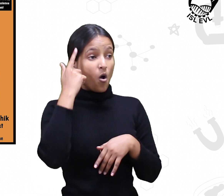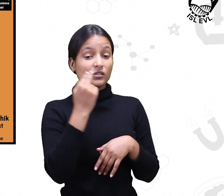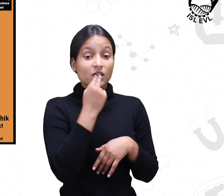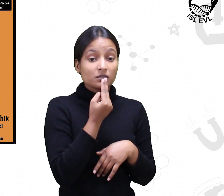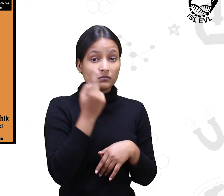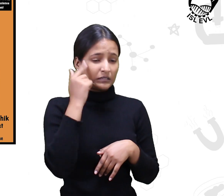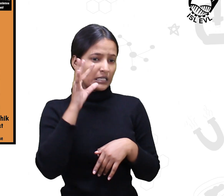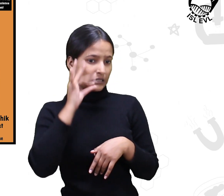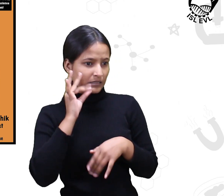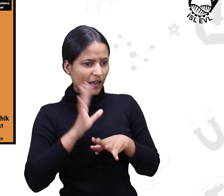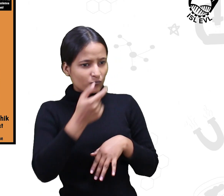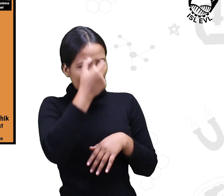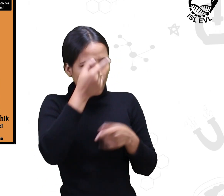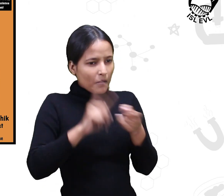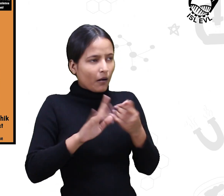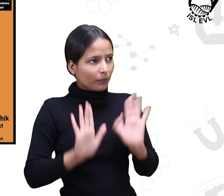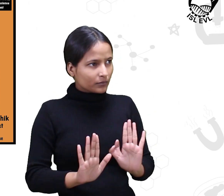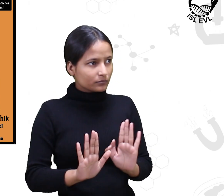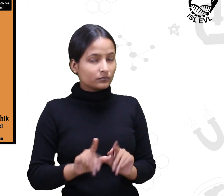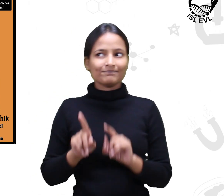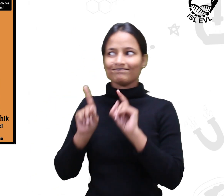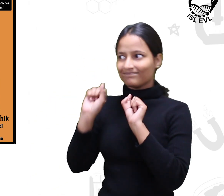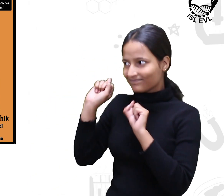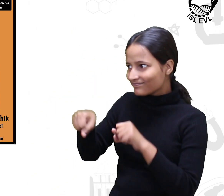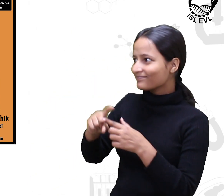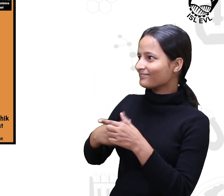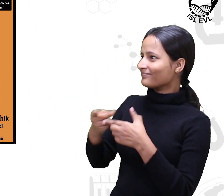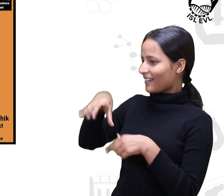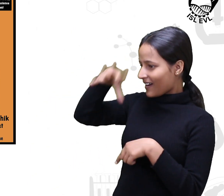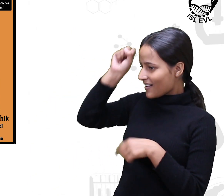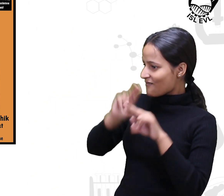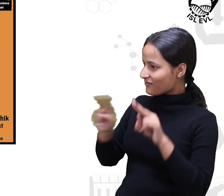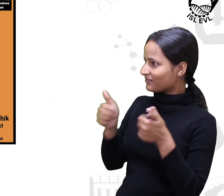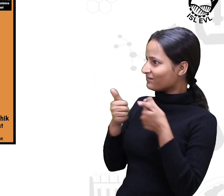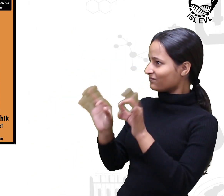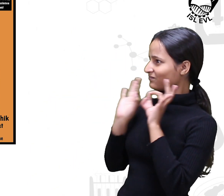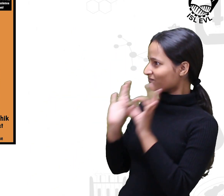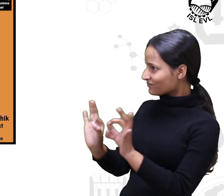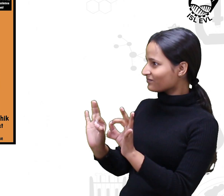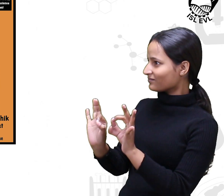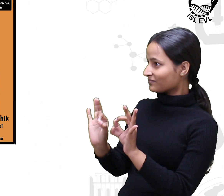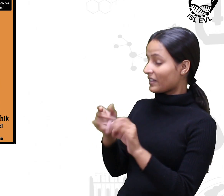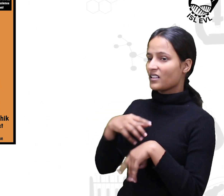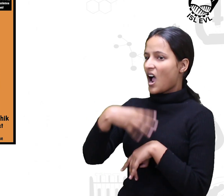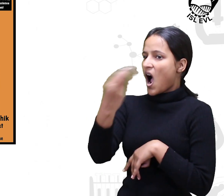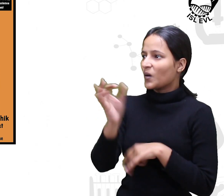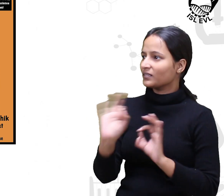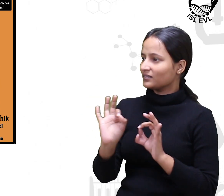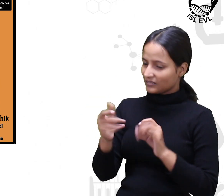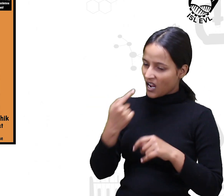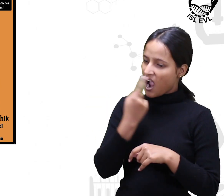stuck on my teeth. Yes, Jigyasa, you grasp things so well. There is no culprit germ